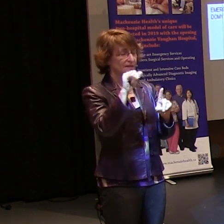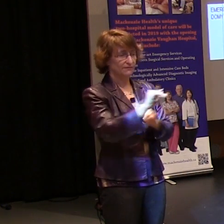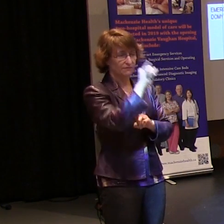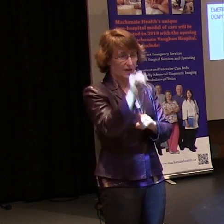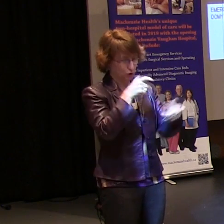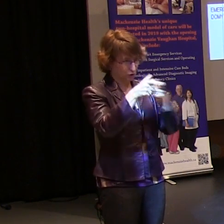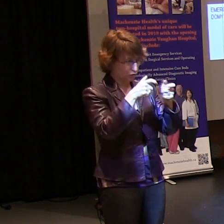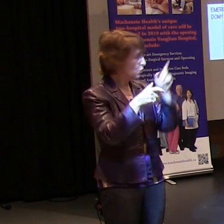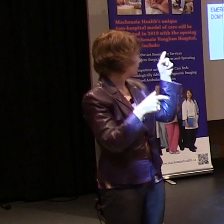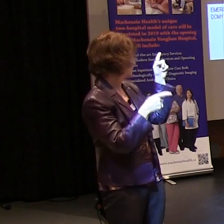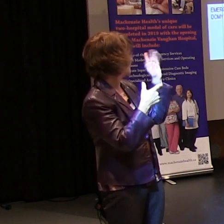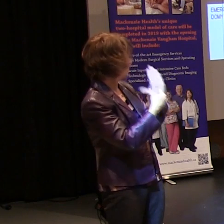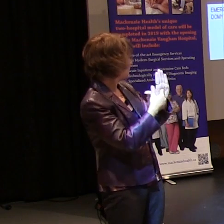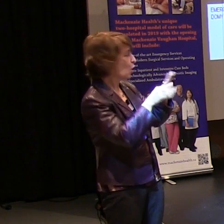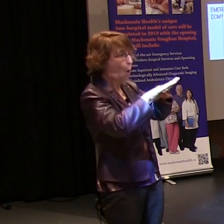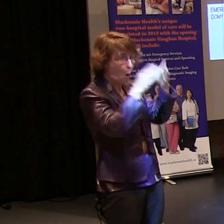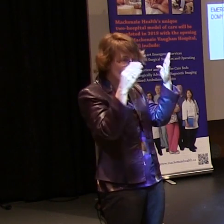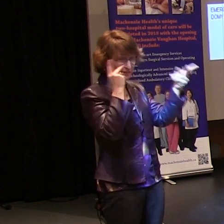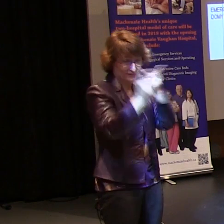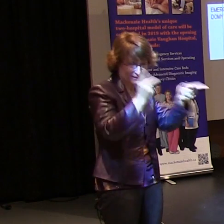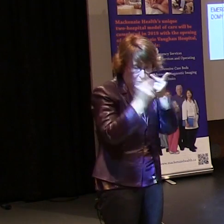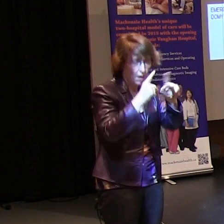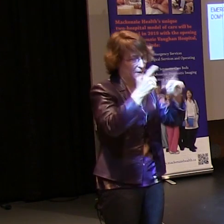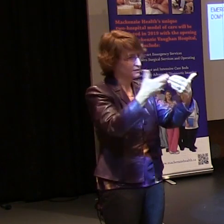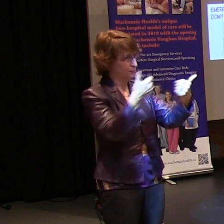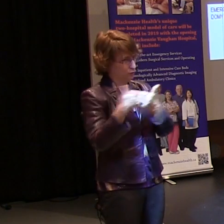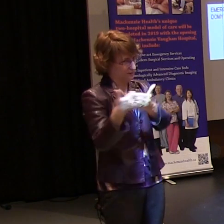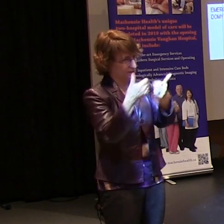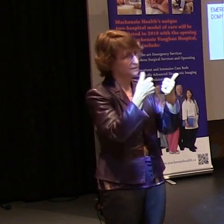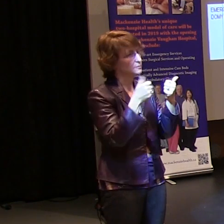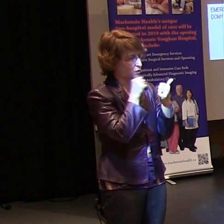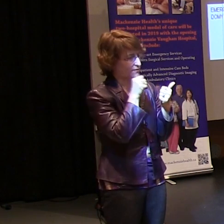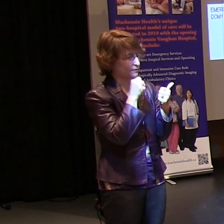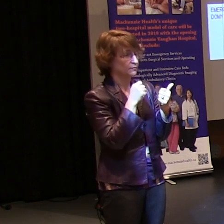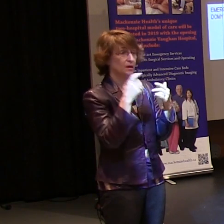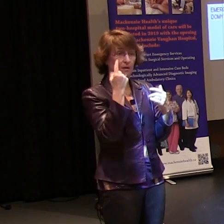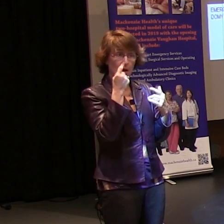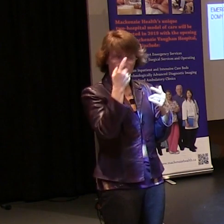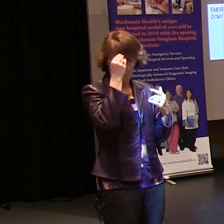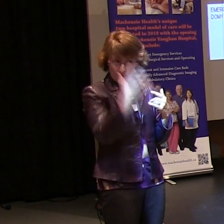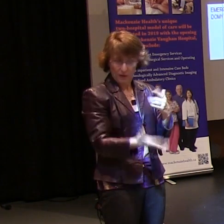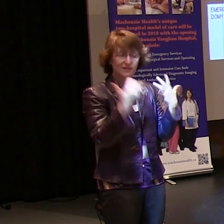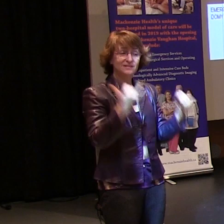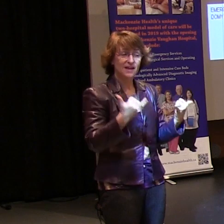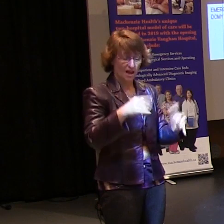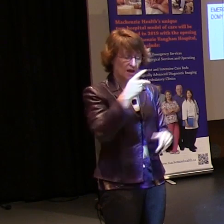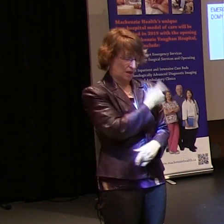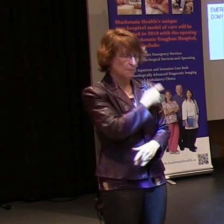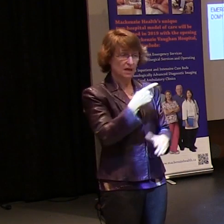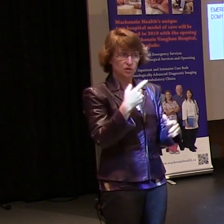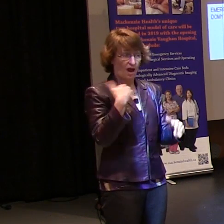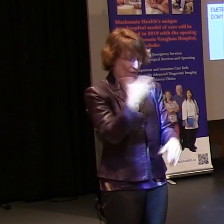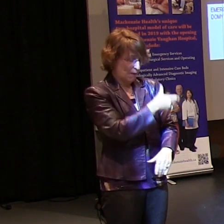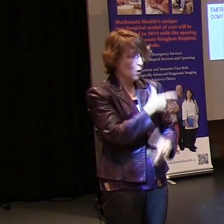Open, visibility, but separate. By the way, today you are able to push the button, the patient, next to the